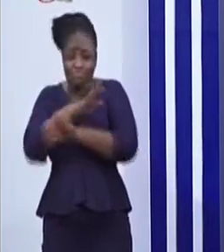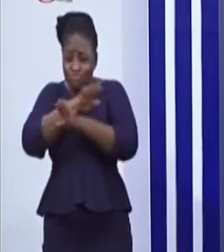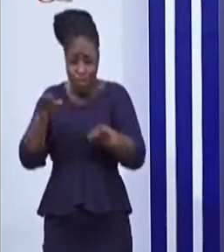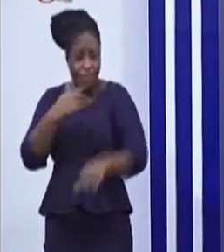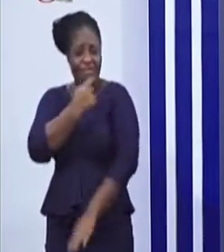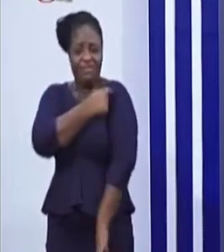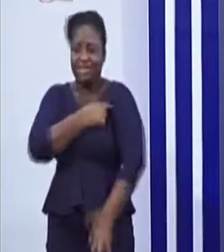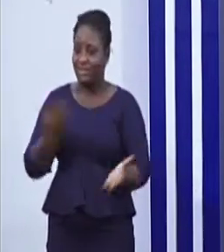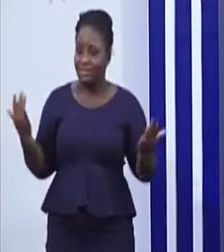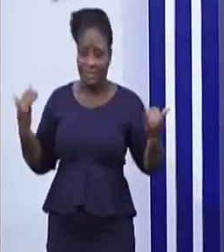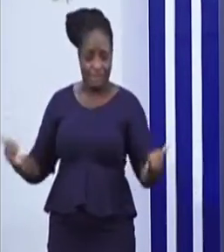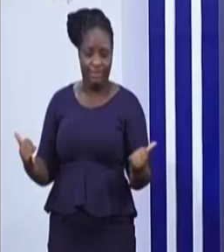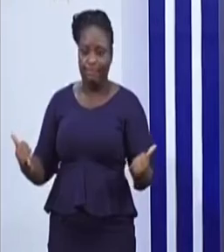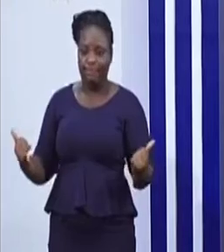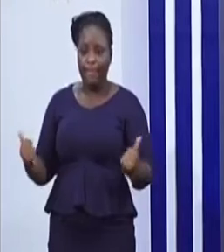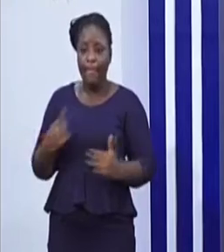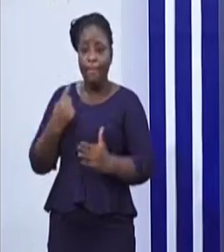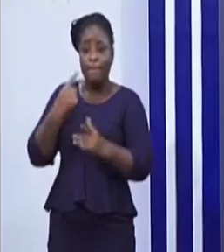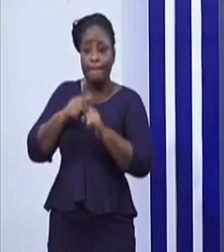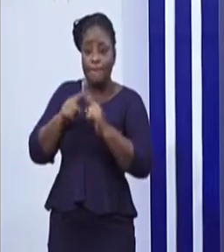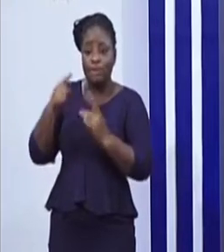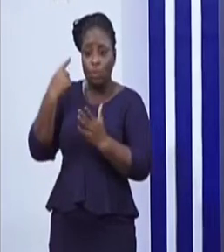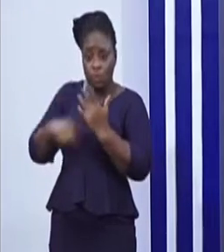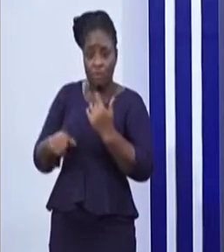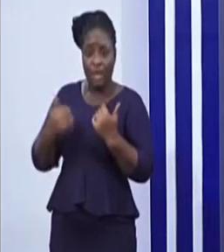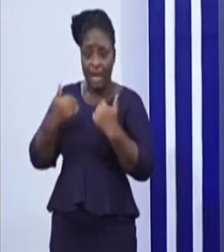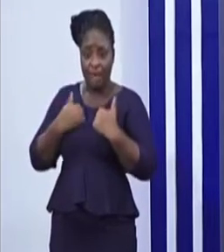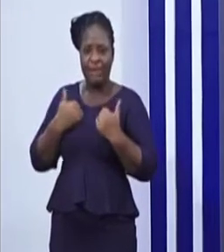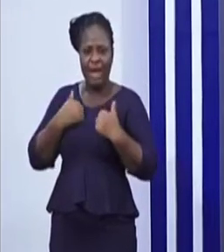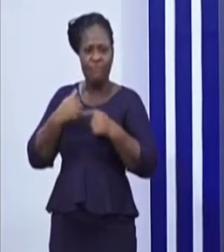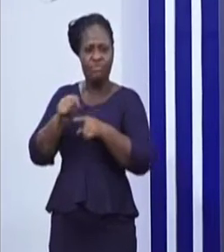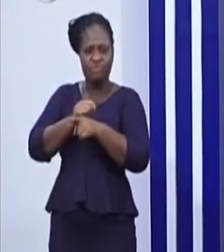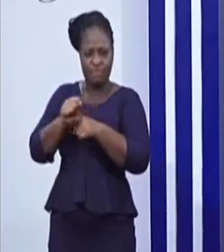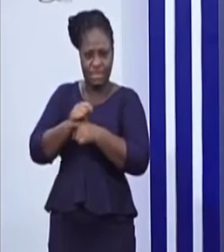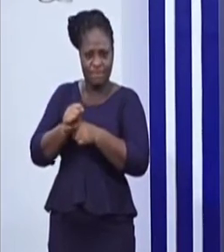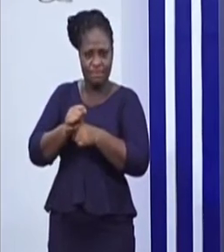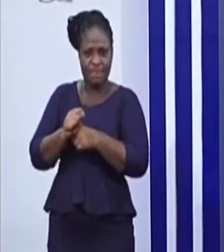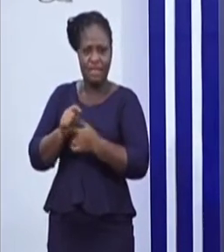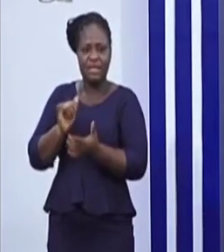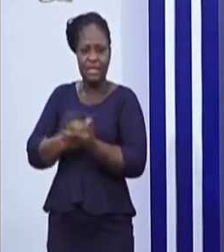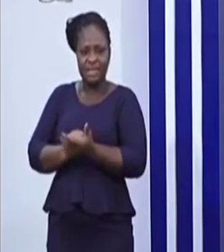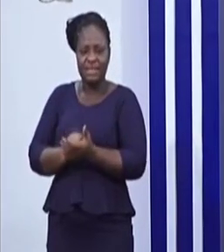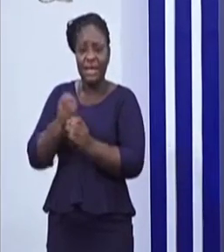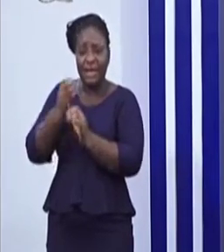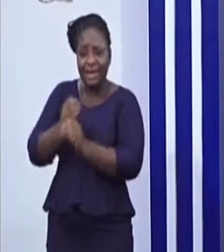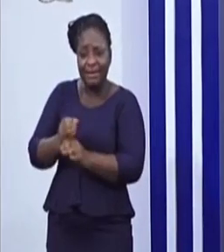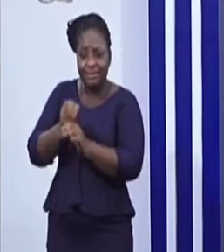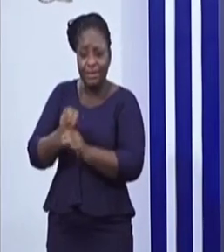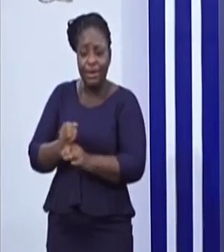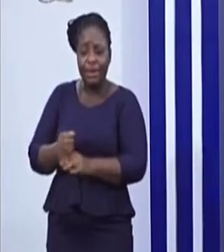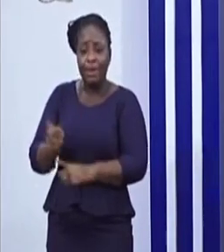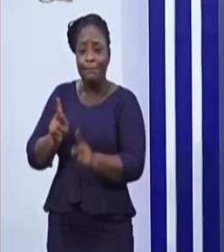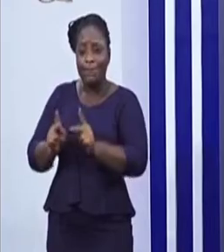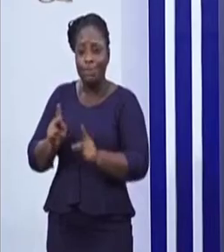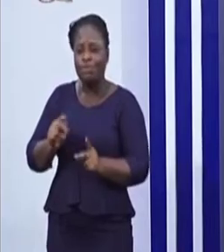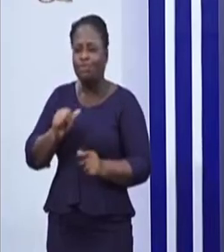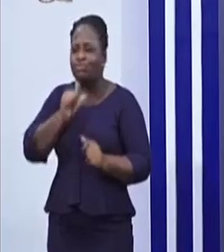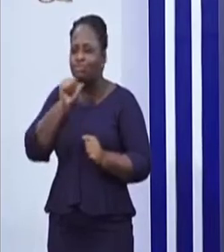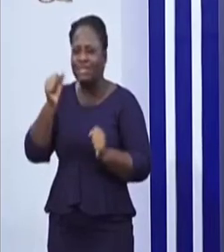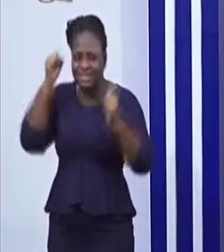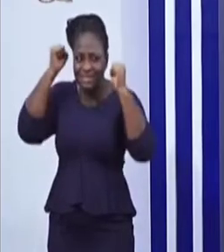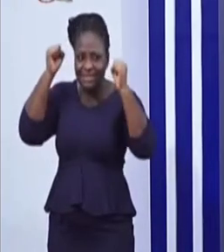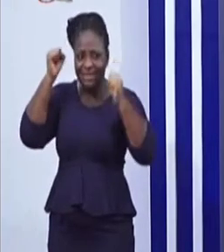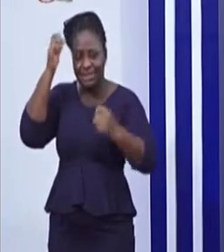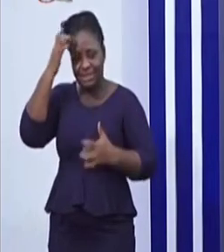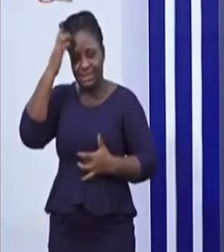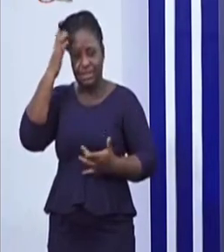vaccine, but what we are doing, we have treatment protocols that takes care of those who are mild. We have symptomatic